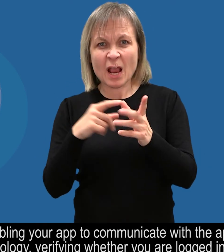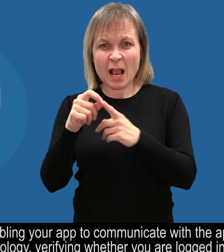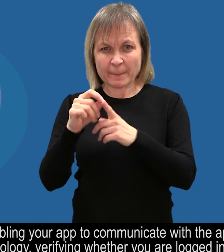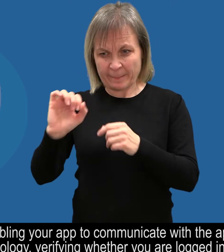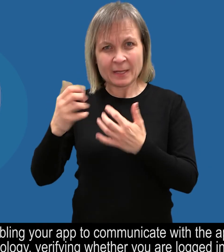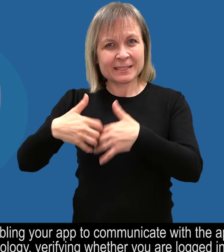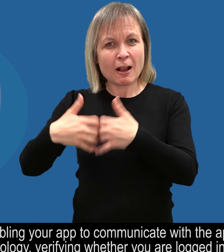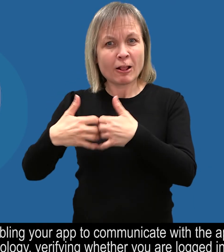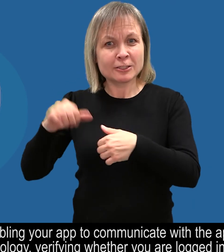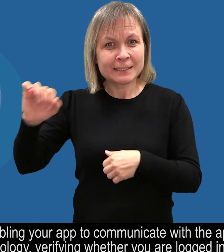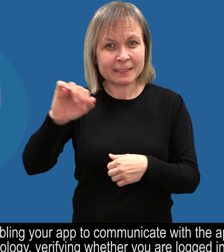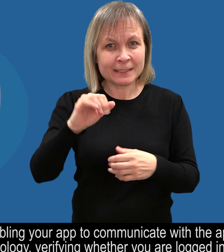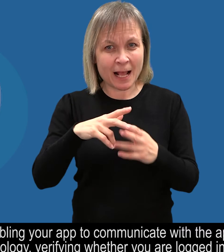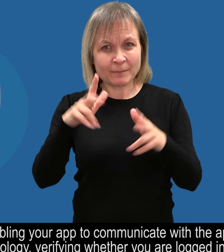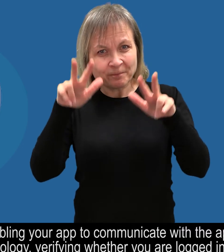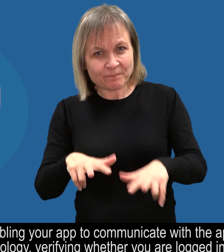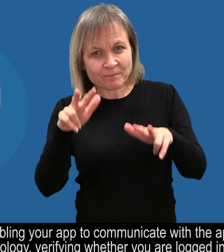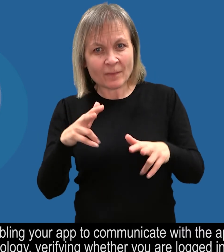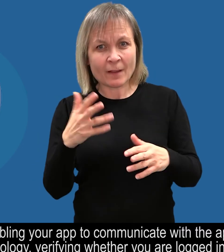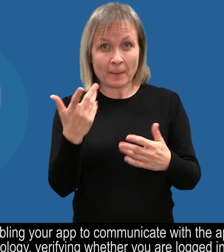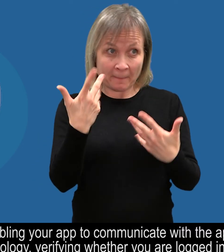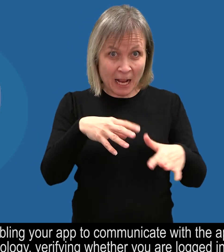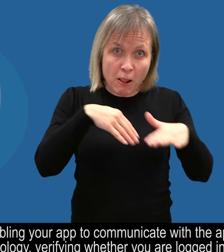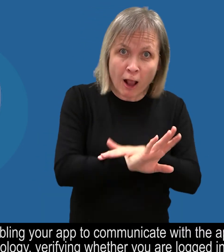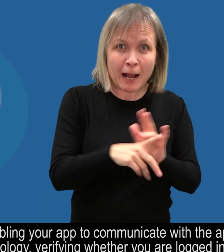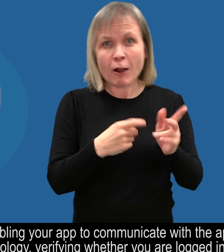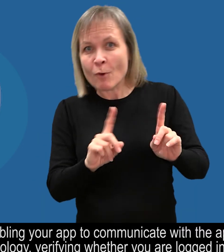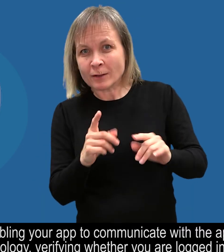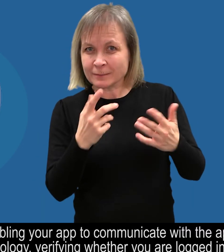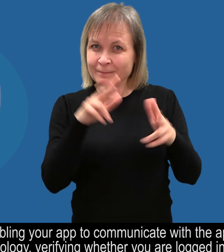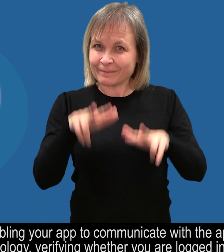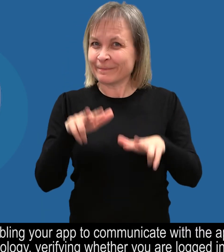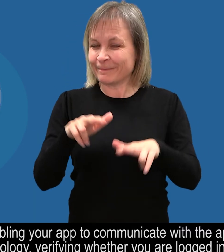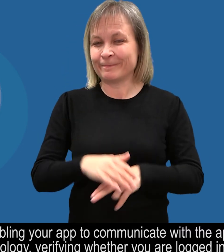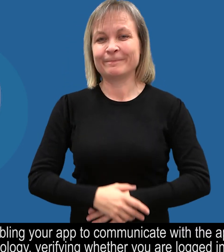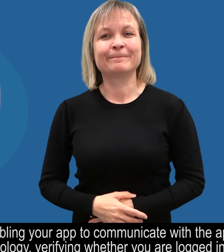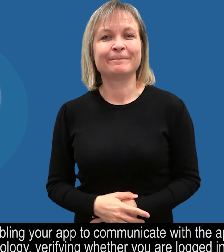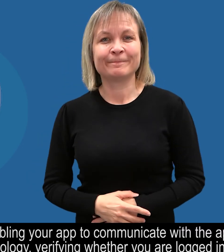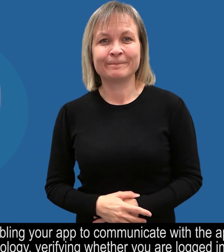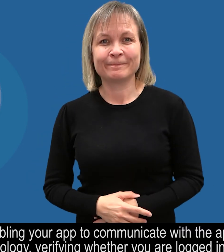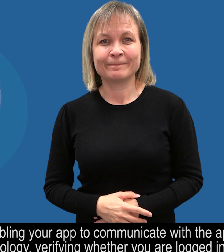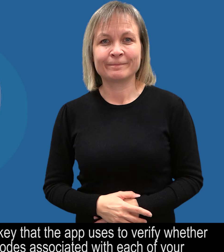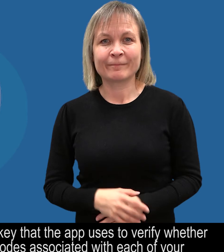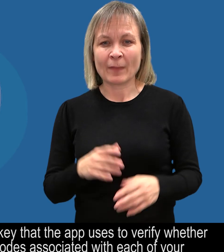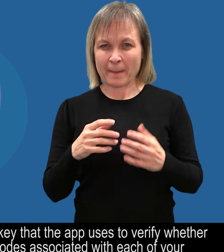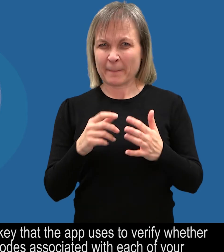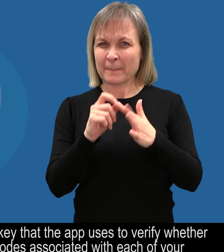information enabling your app to communicate with the app's underlying technology, verifying whether you are logged in.